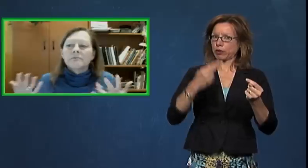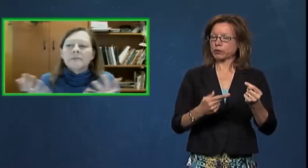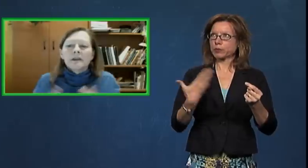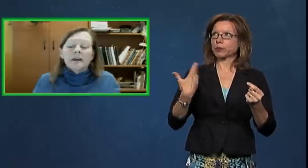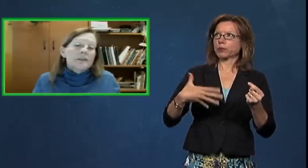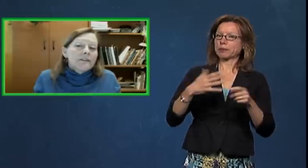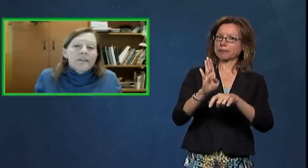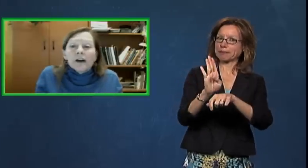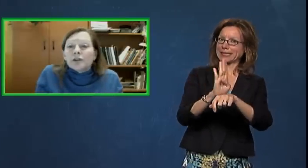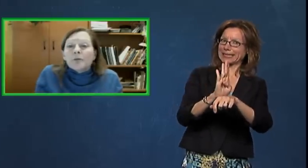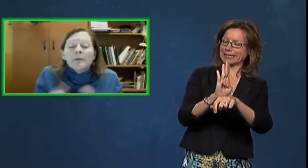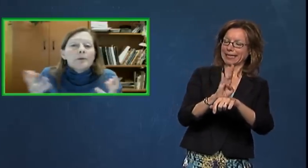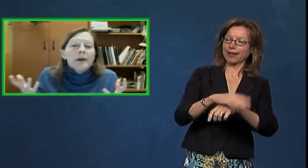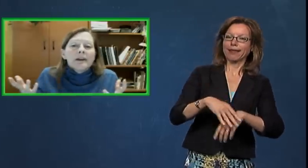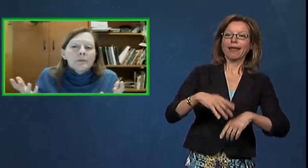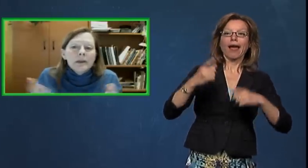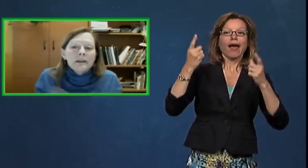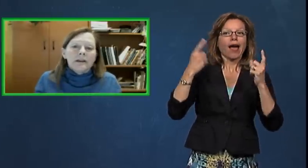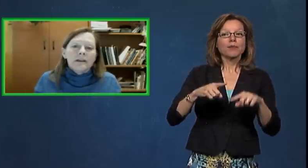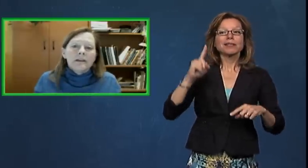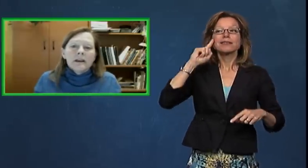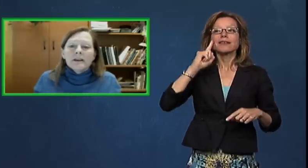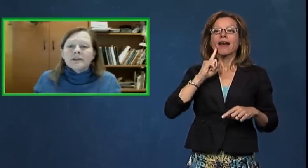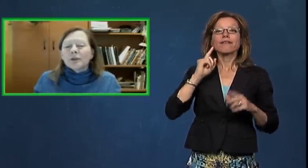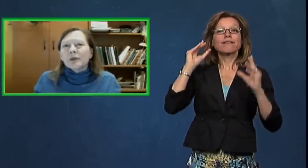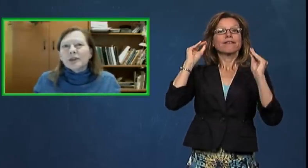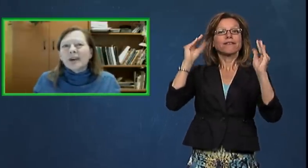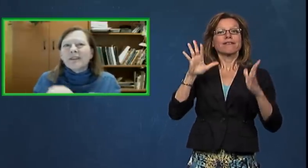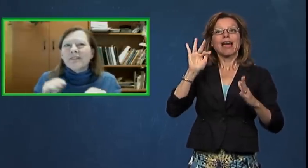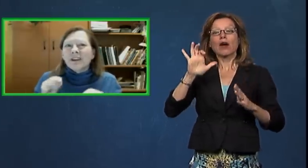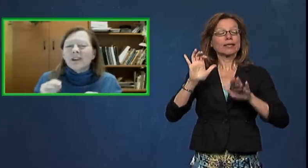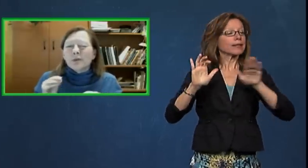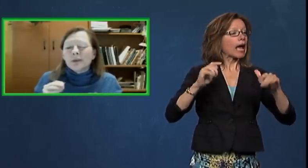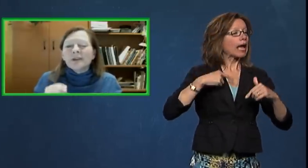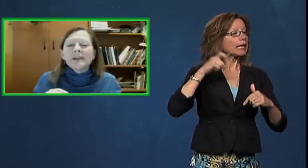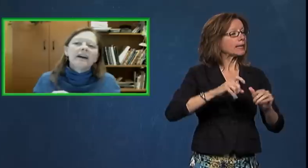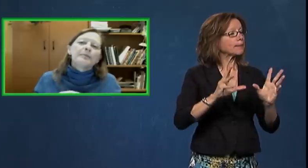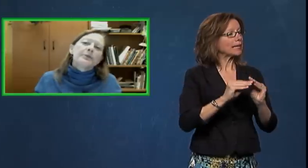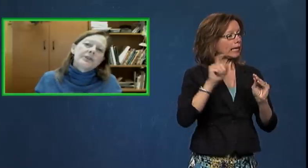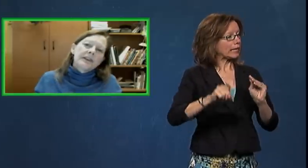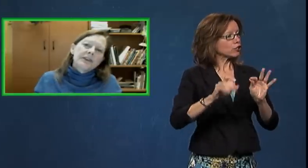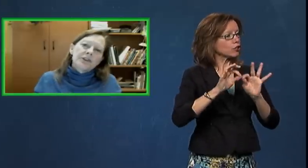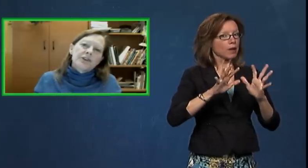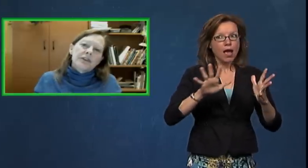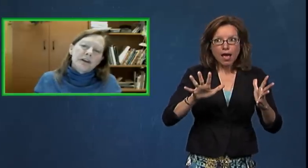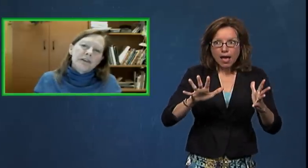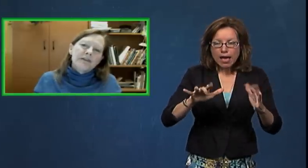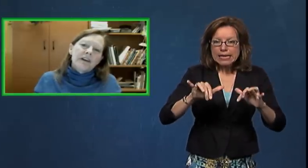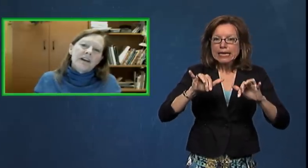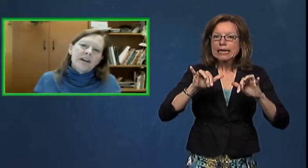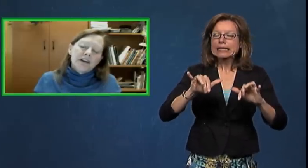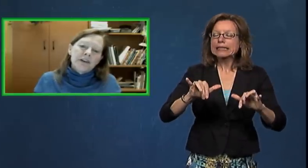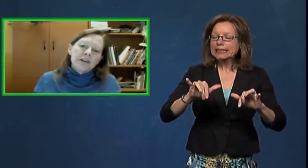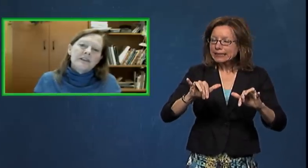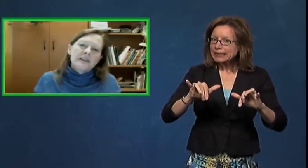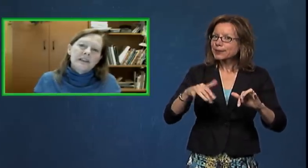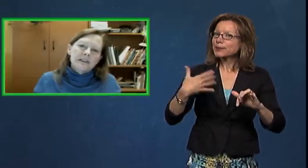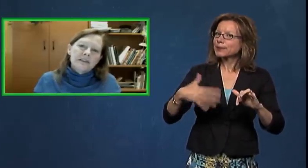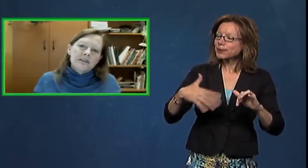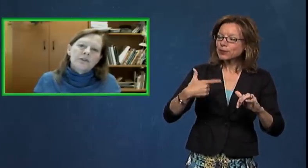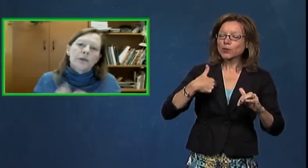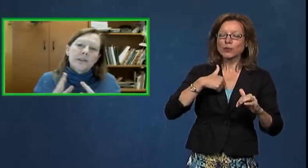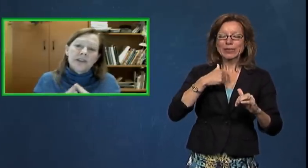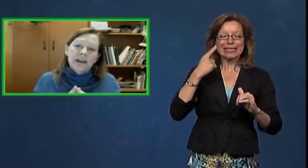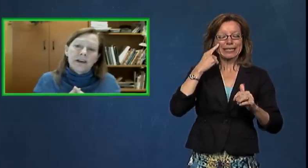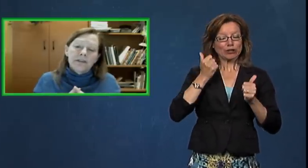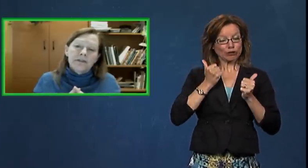and a deaf faculty member may have a meeting. So we try to fill a really high percentage of our